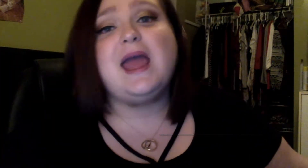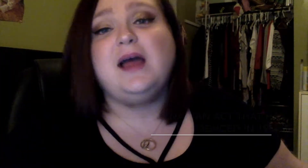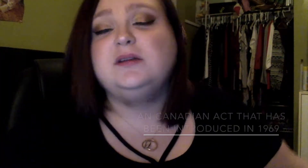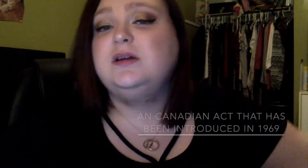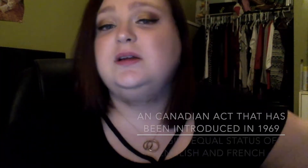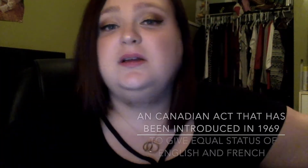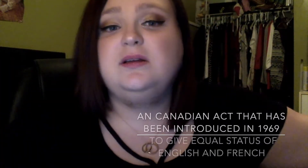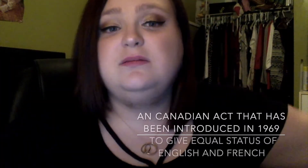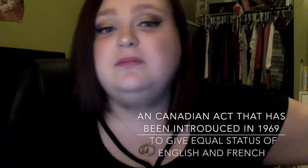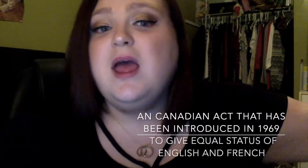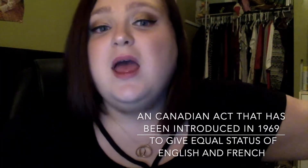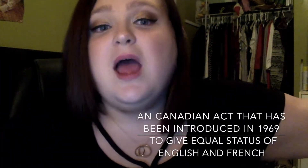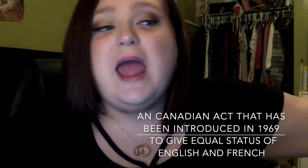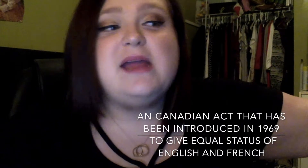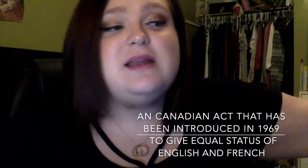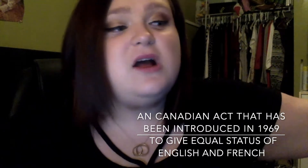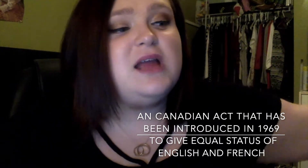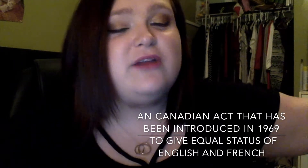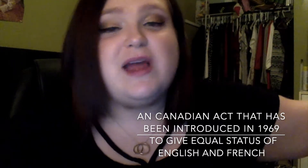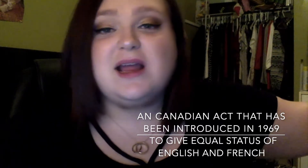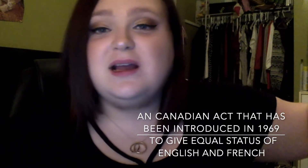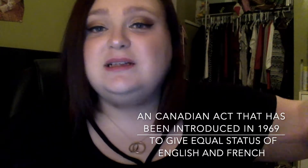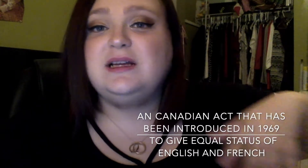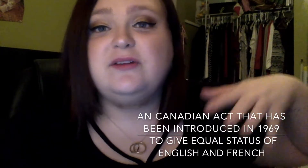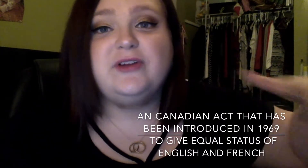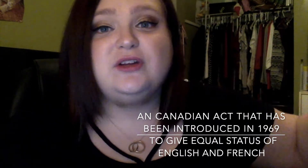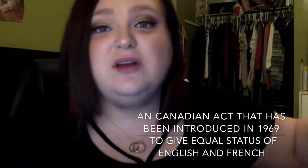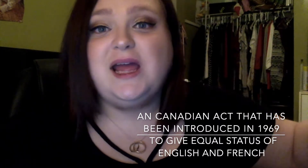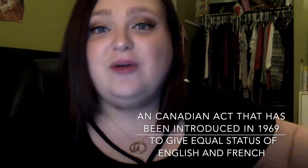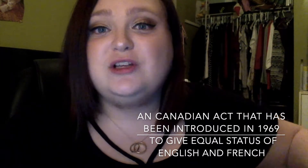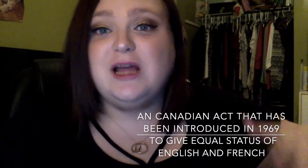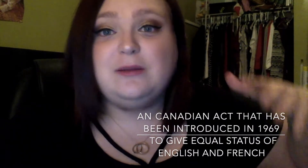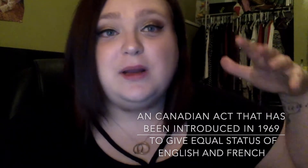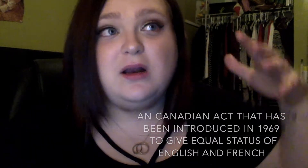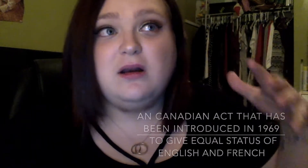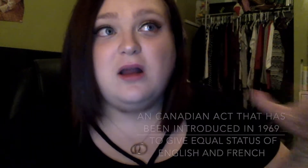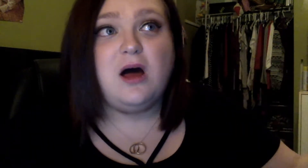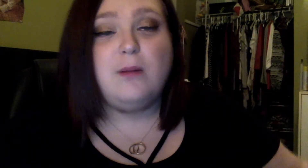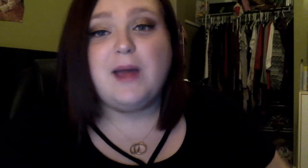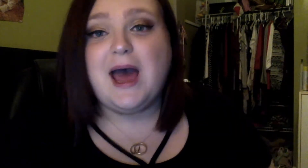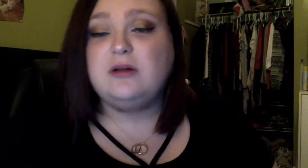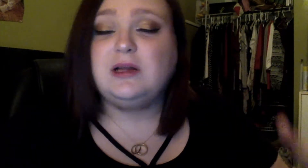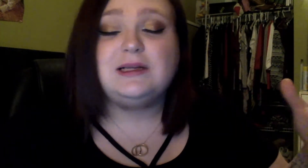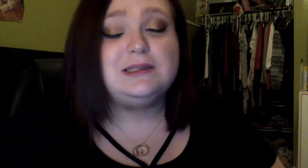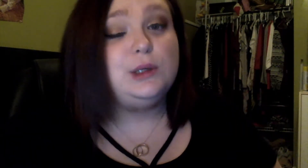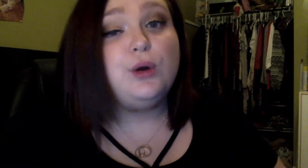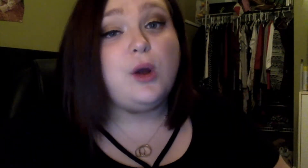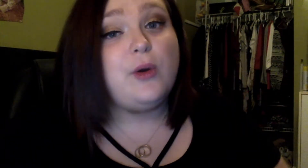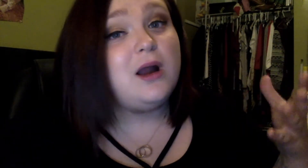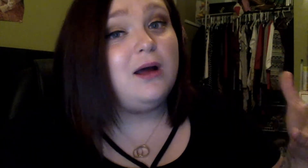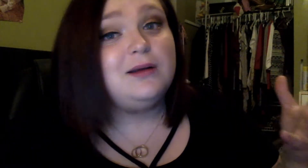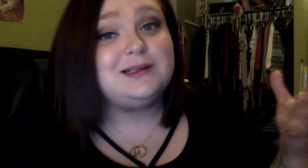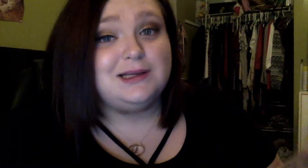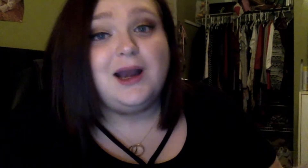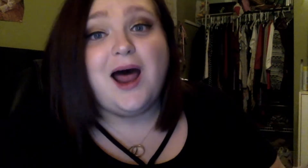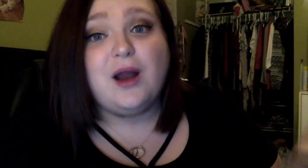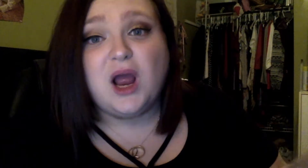again, ASL getting recognized as an official language, that's been a long battle and it's still